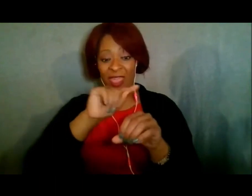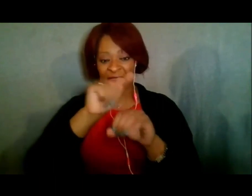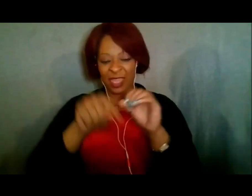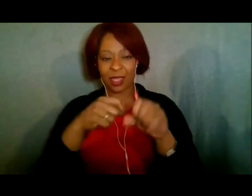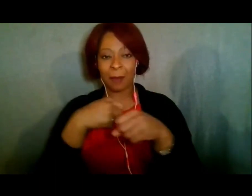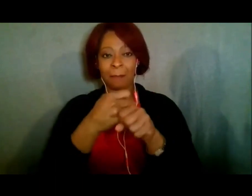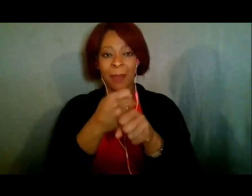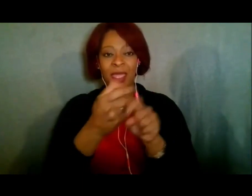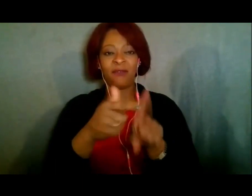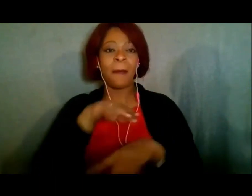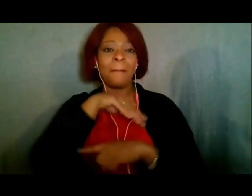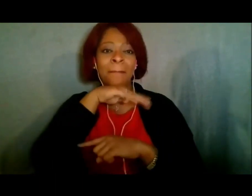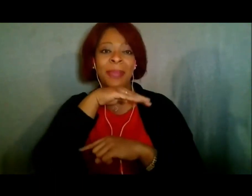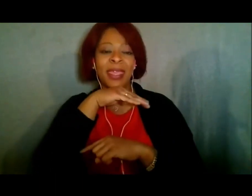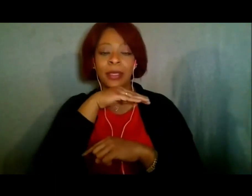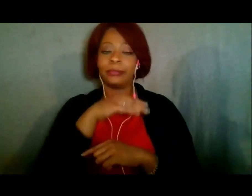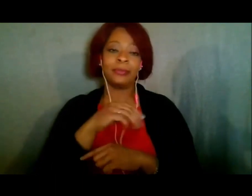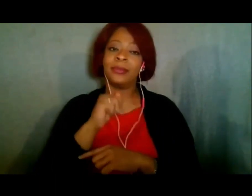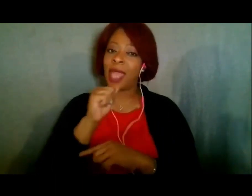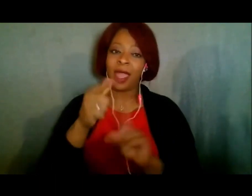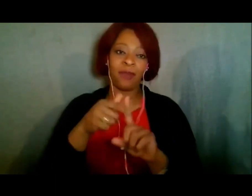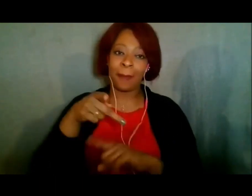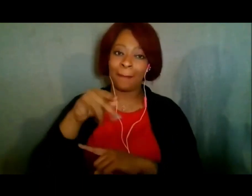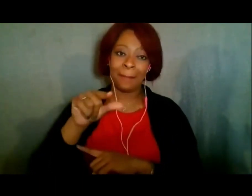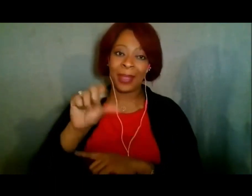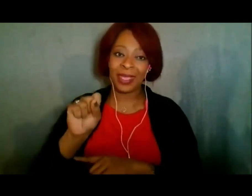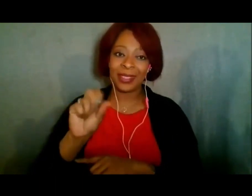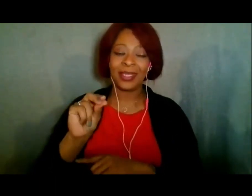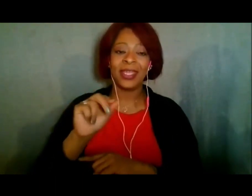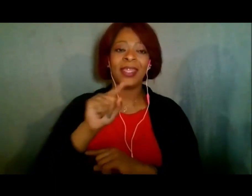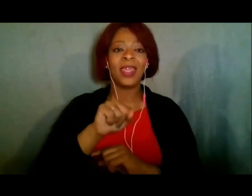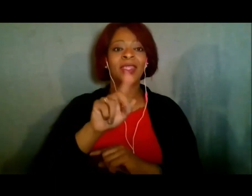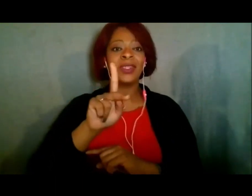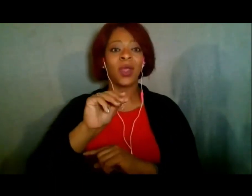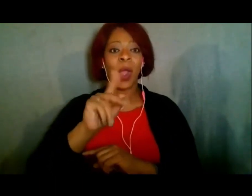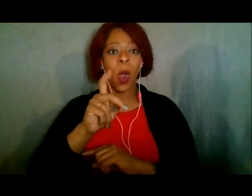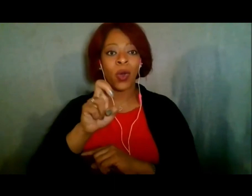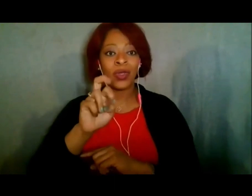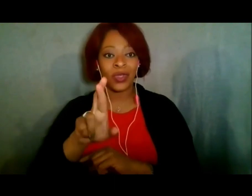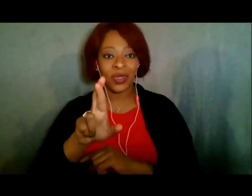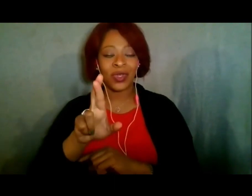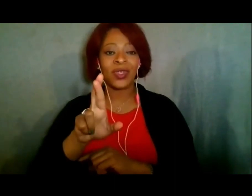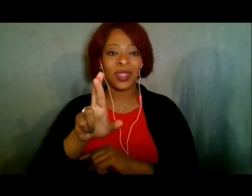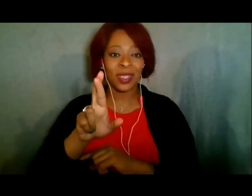It was not. So it is kosher and halal.